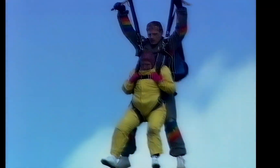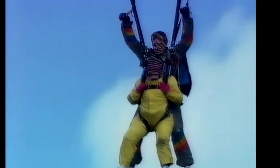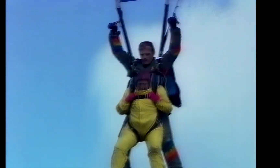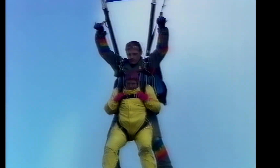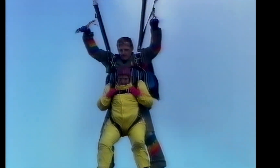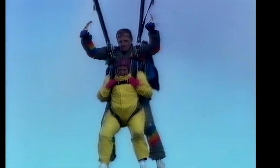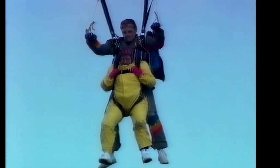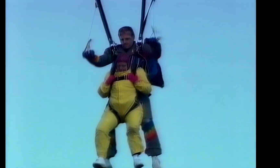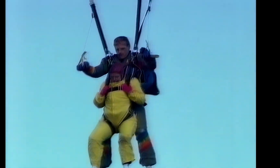Cause the